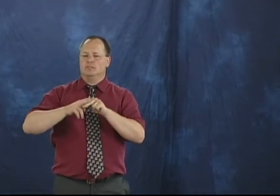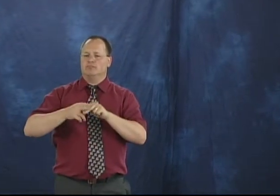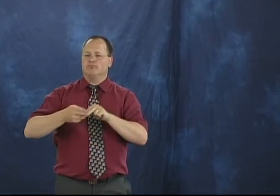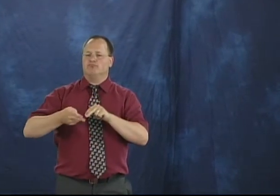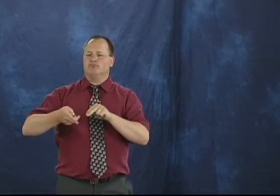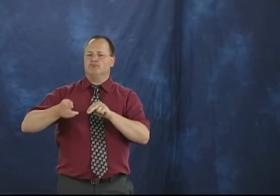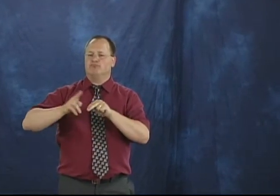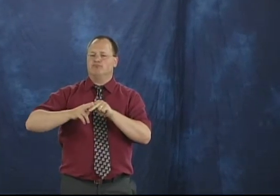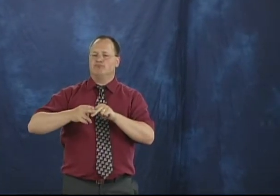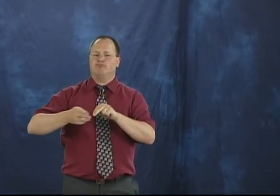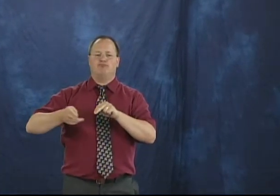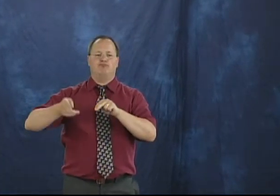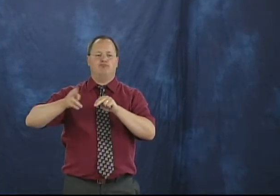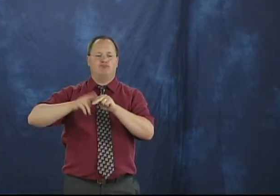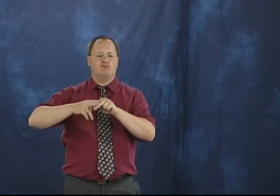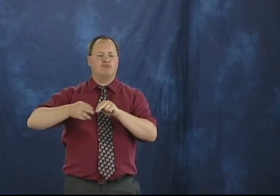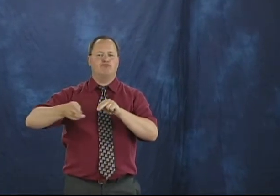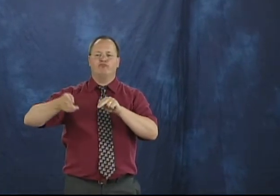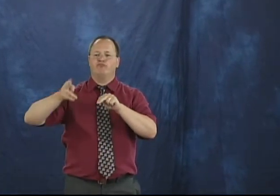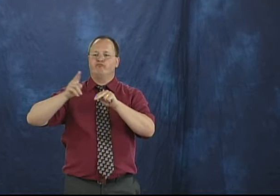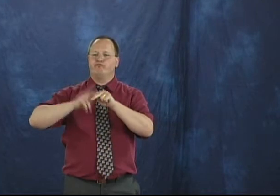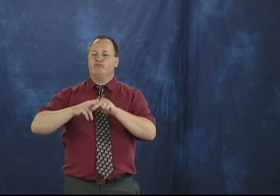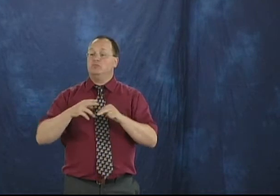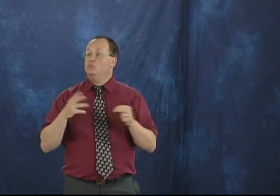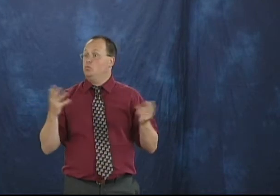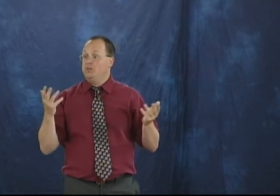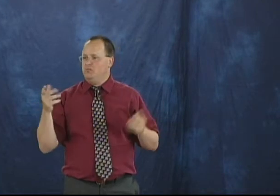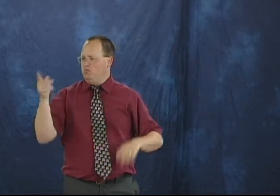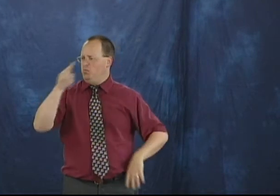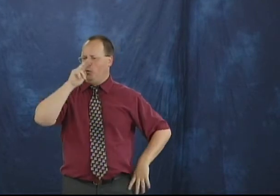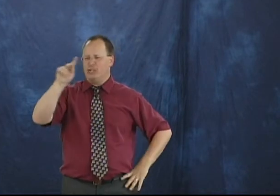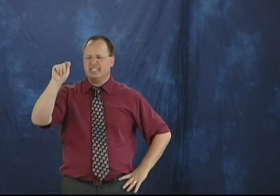sin is getting worse and worse.